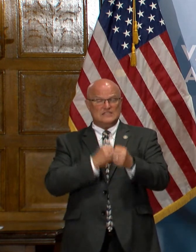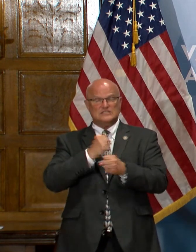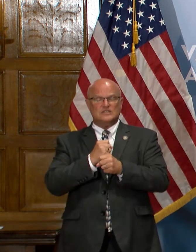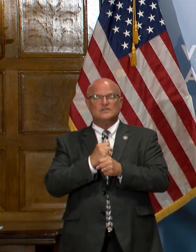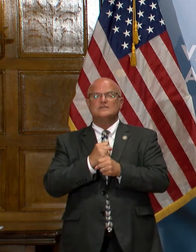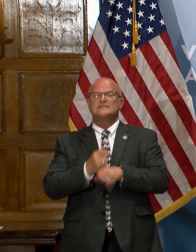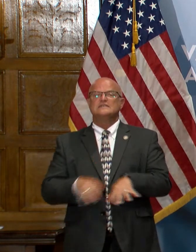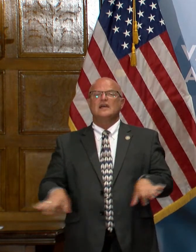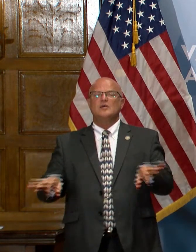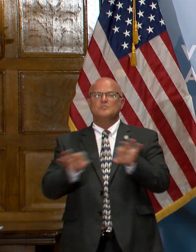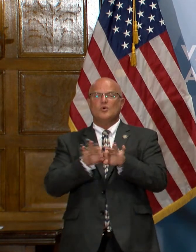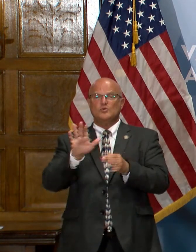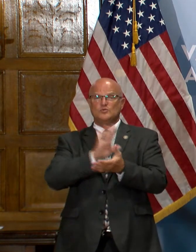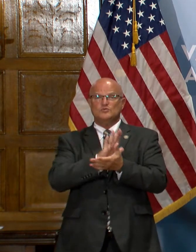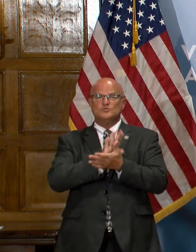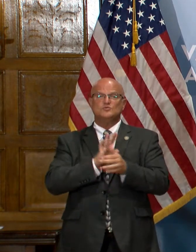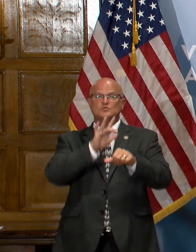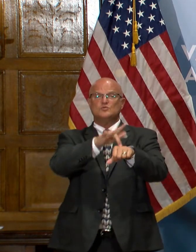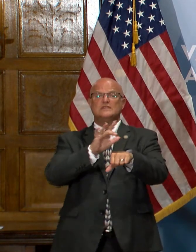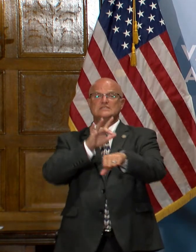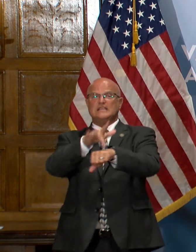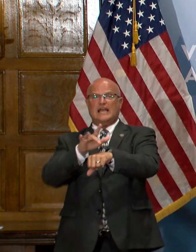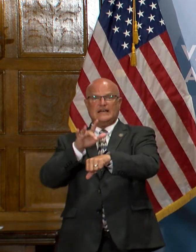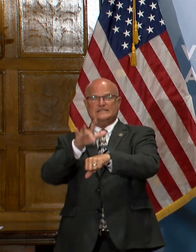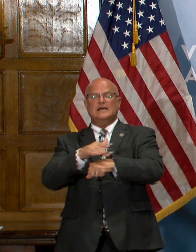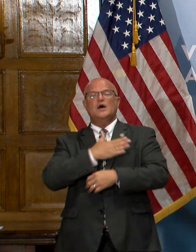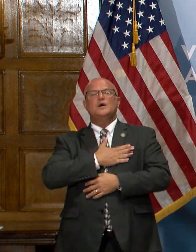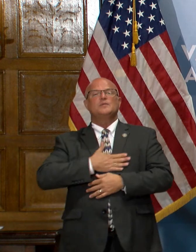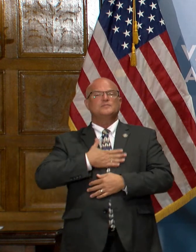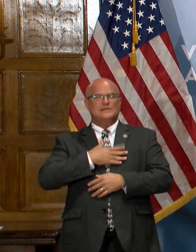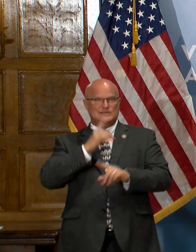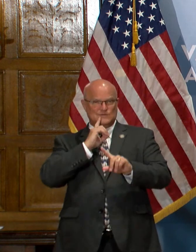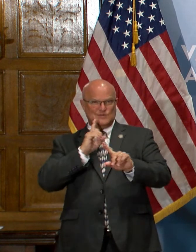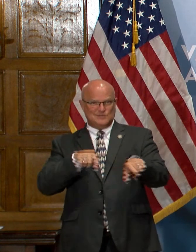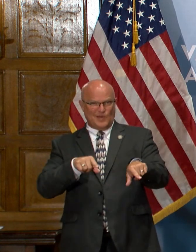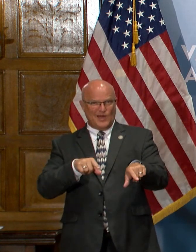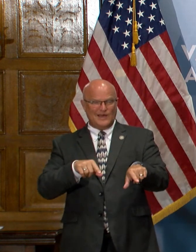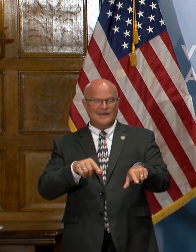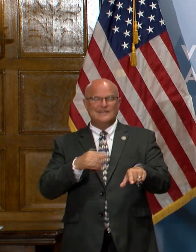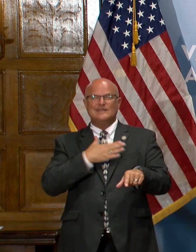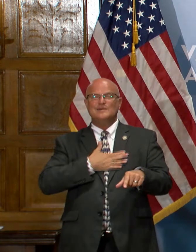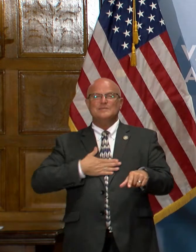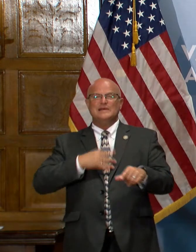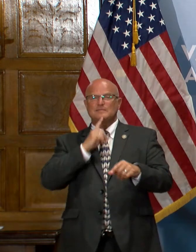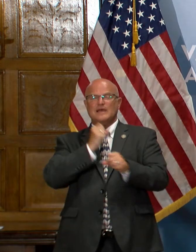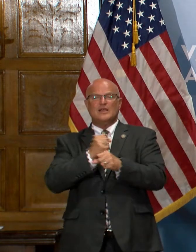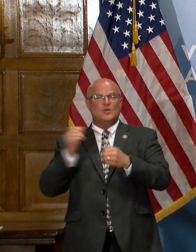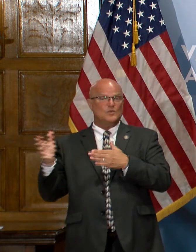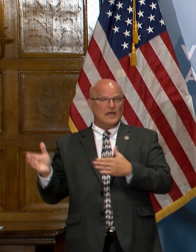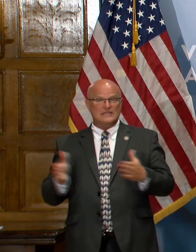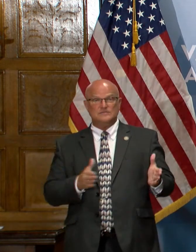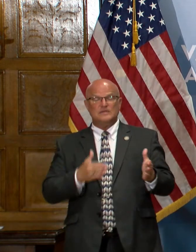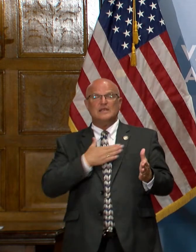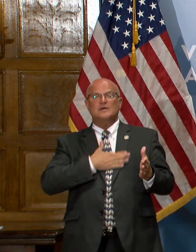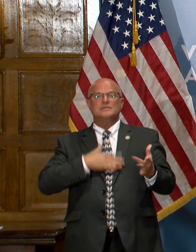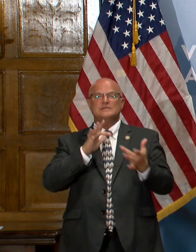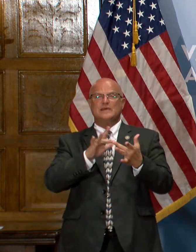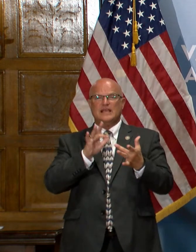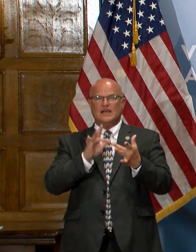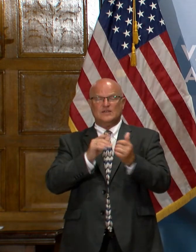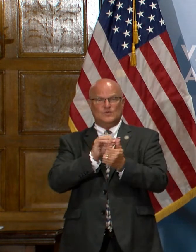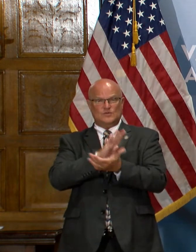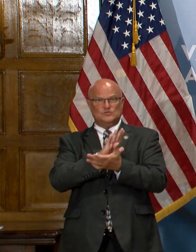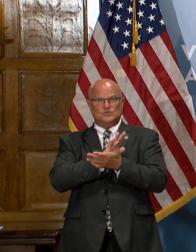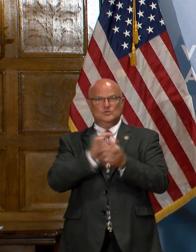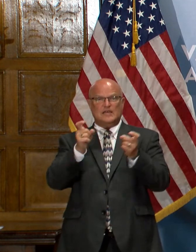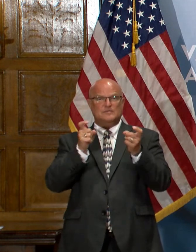is something that your schools are reaching out to you. Please respond to that. Please make arrangements. Please make contact with